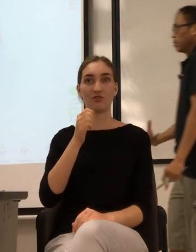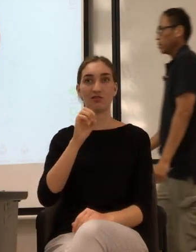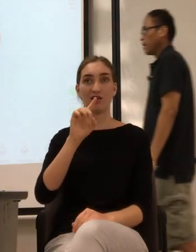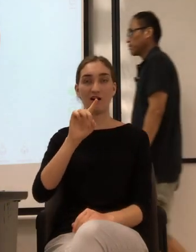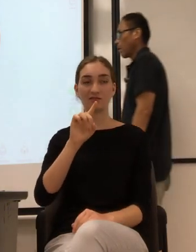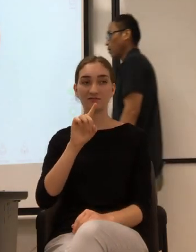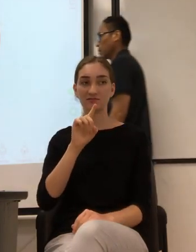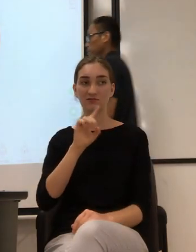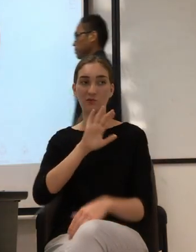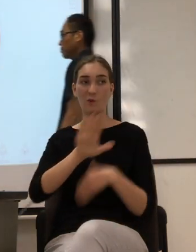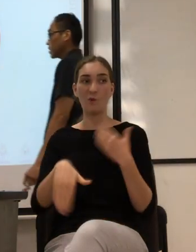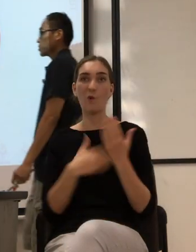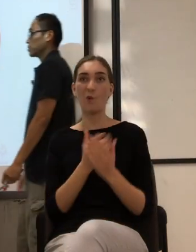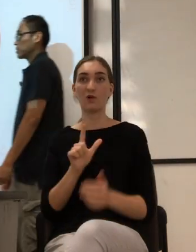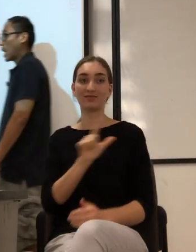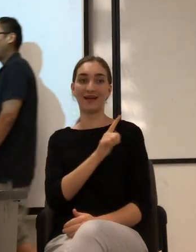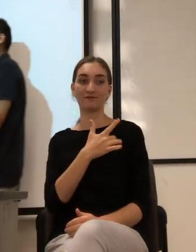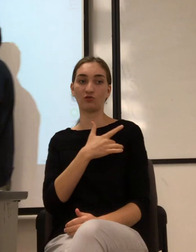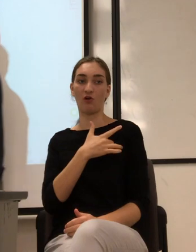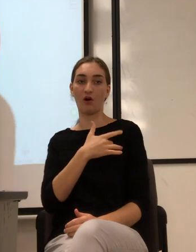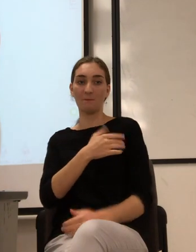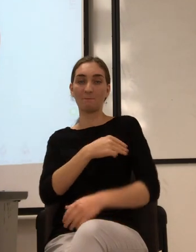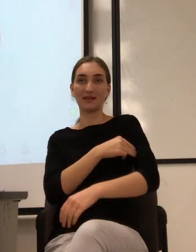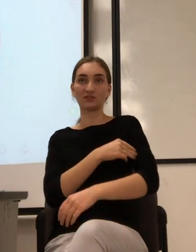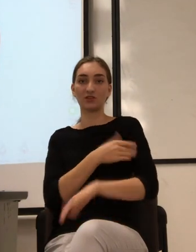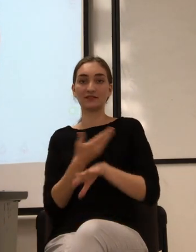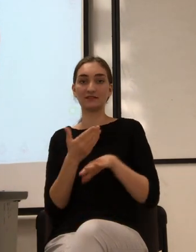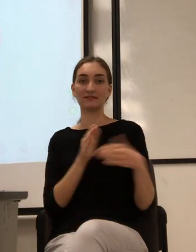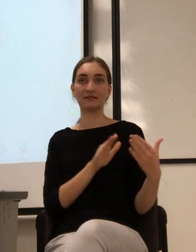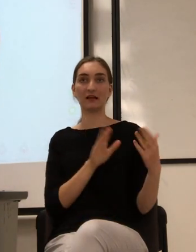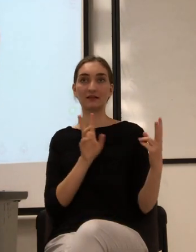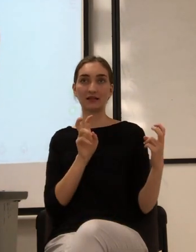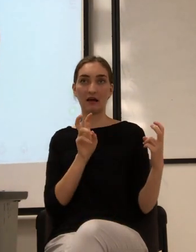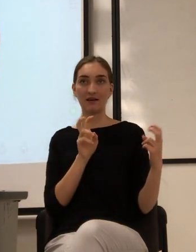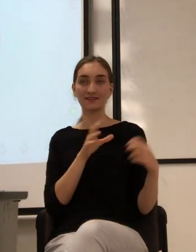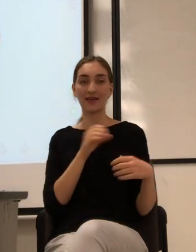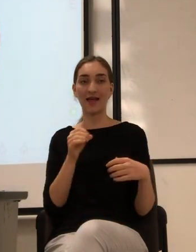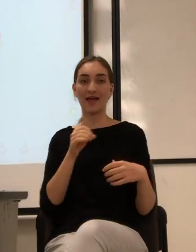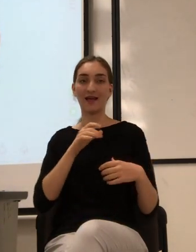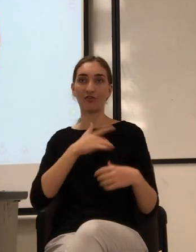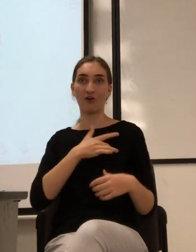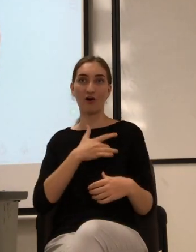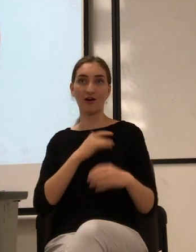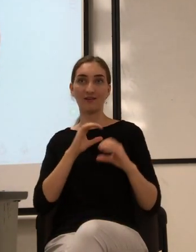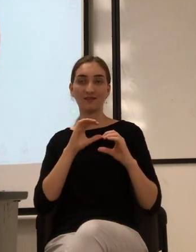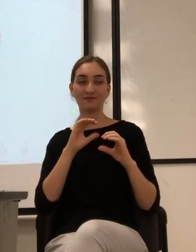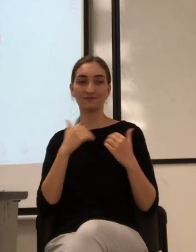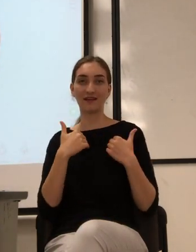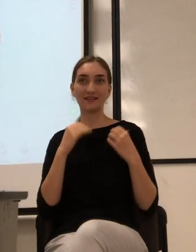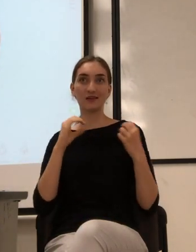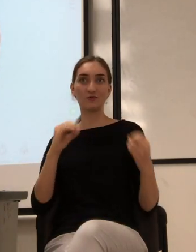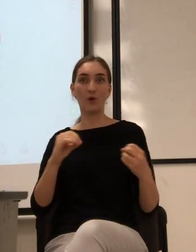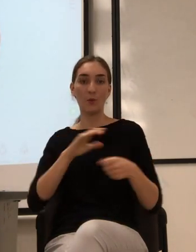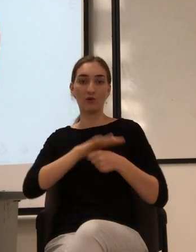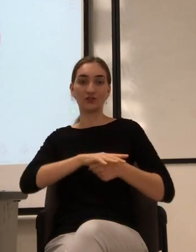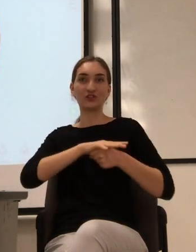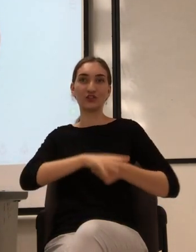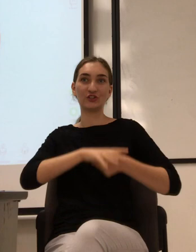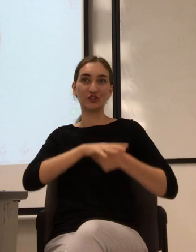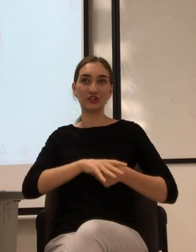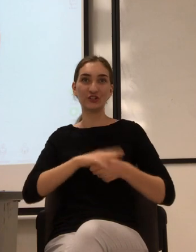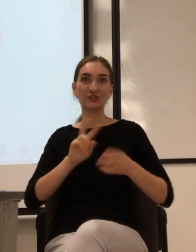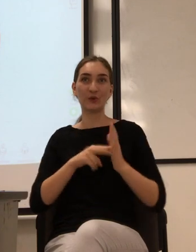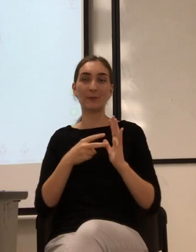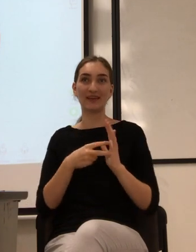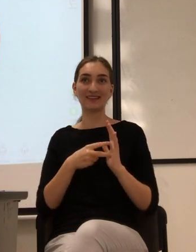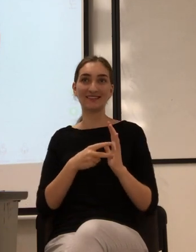the whole left heart muscle dies and the heart cannot sustain blood pressure. Hence, widowmaker. That would be a massive heart